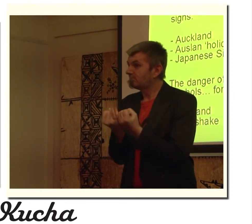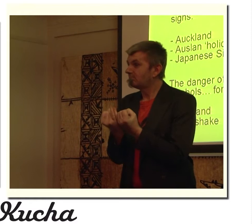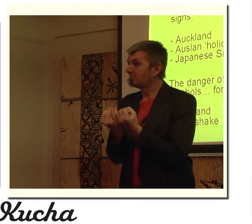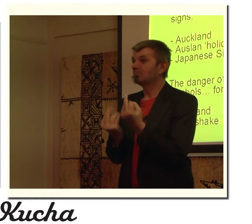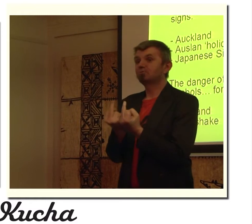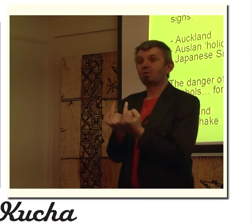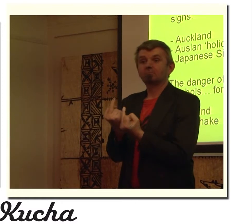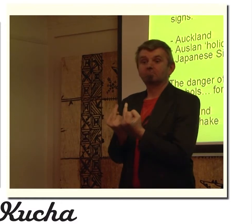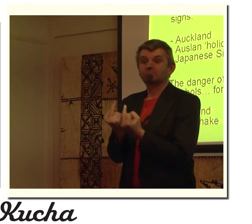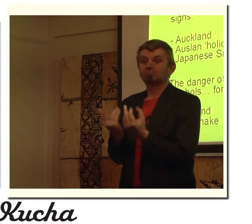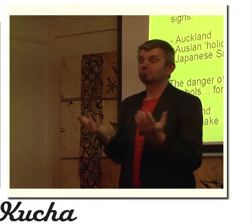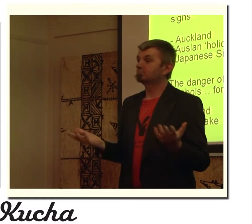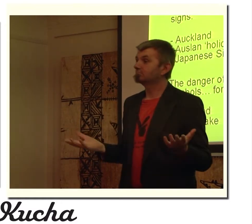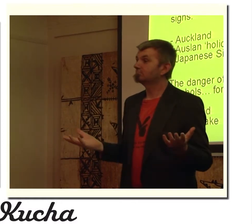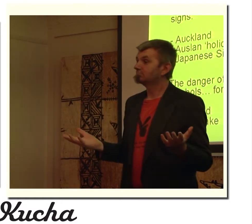Yeah.